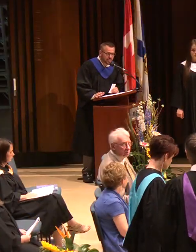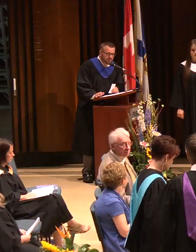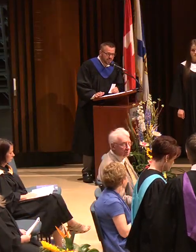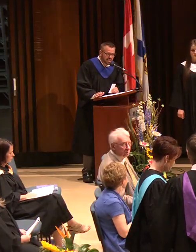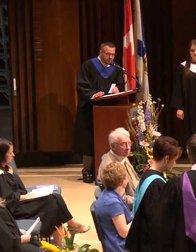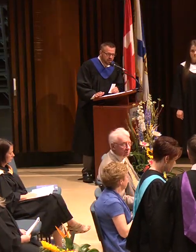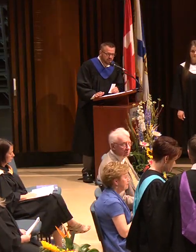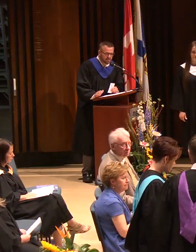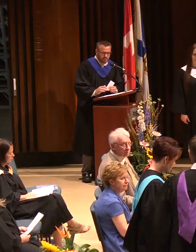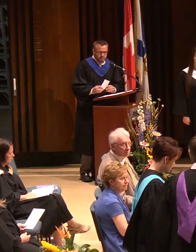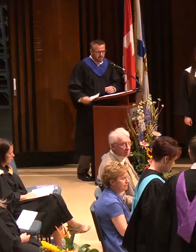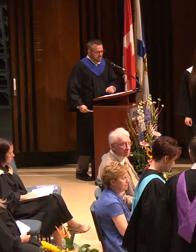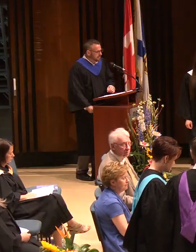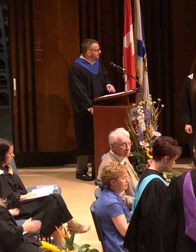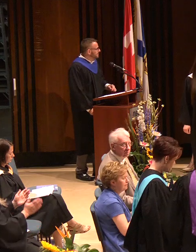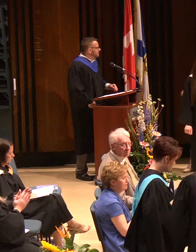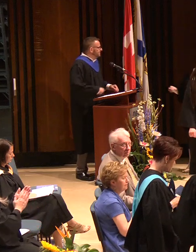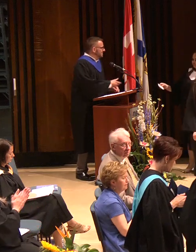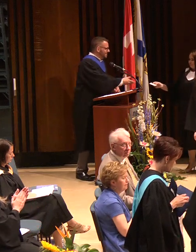Sasha Yevsieva.